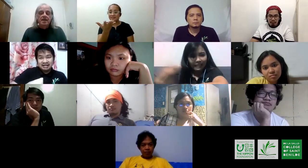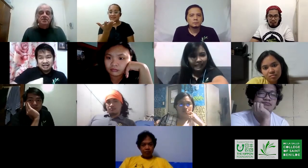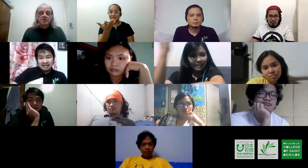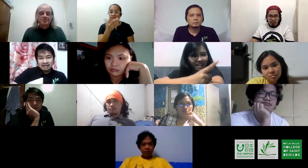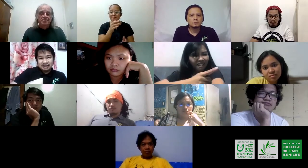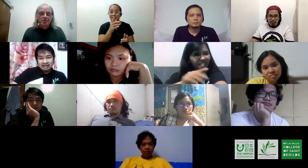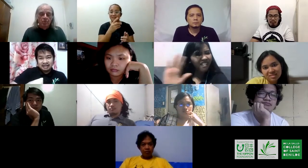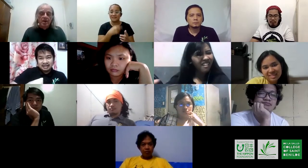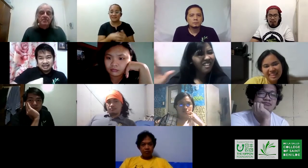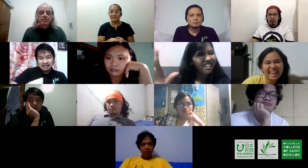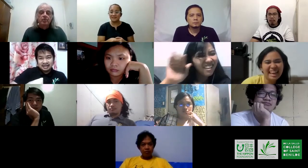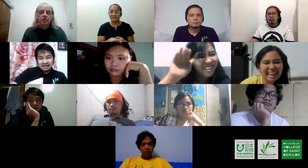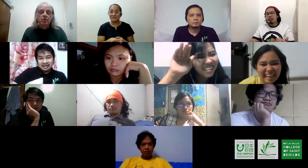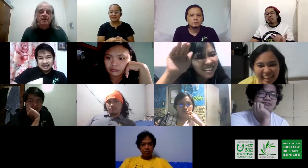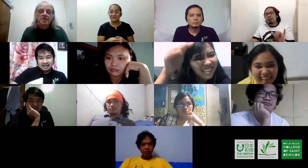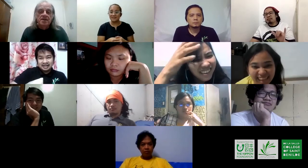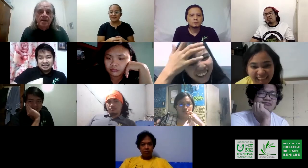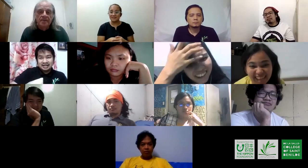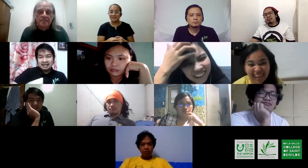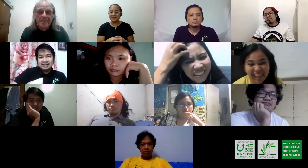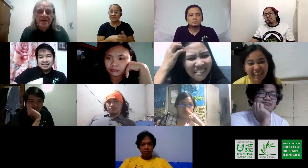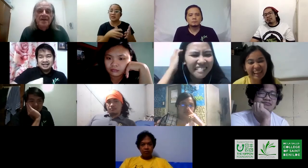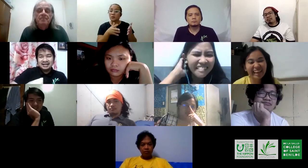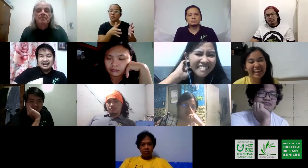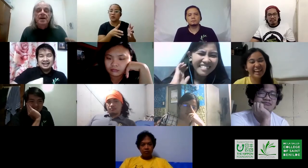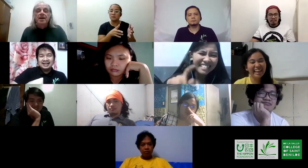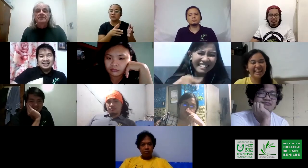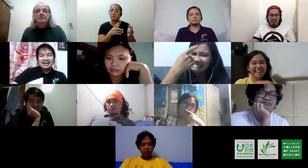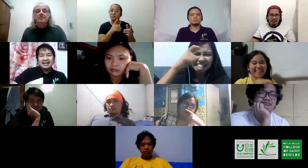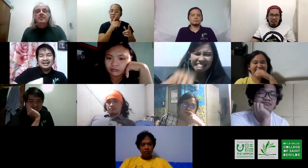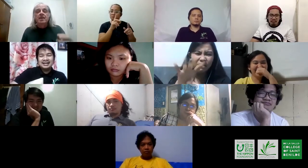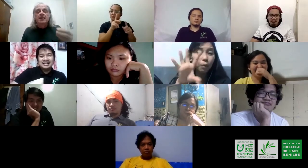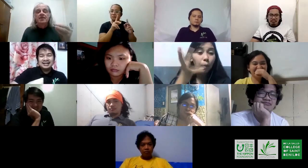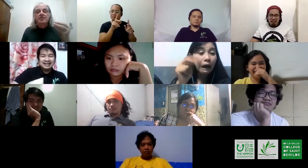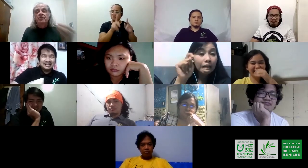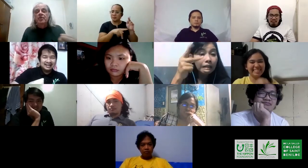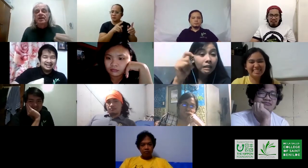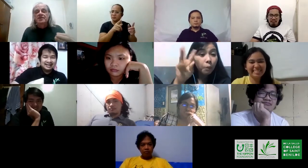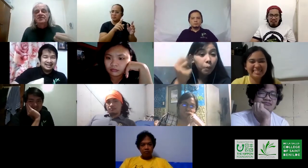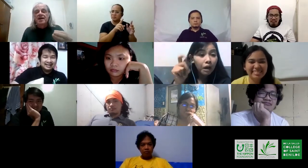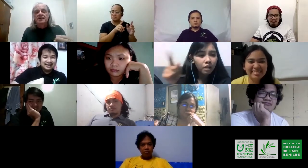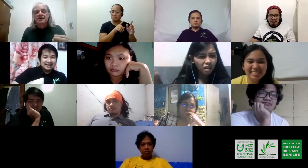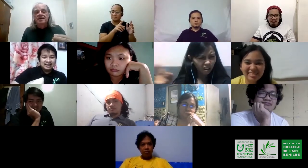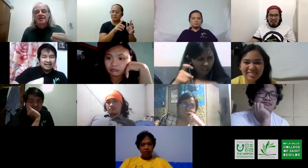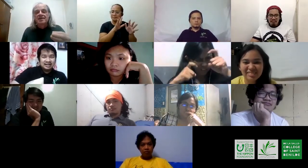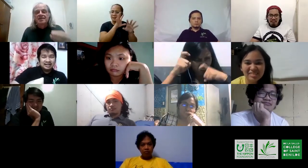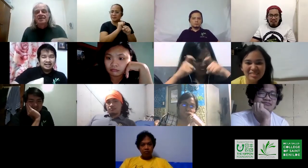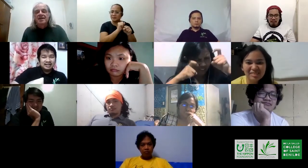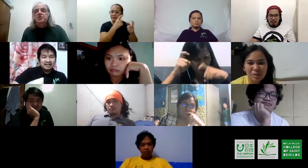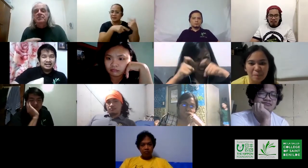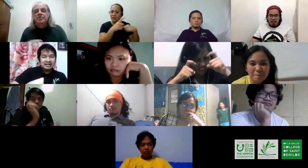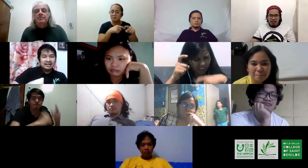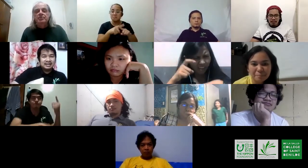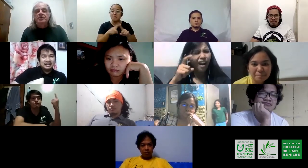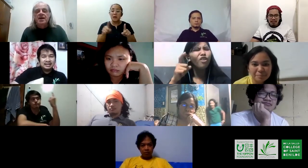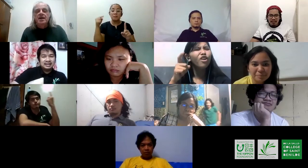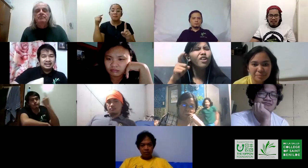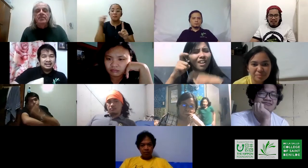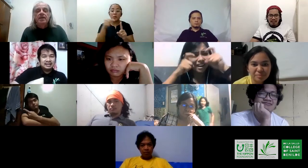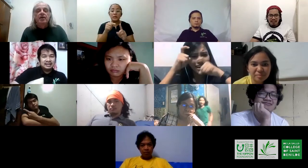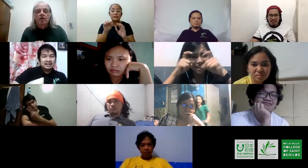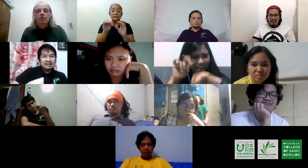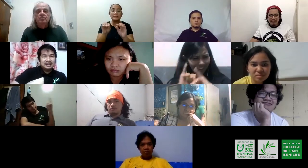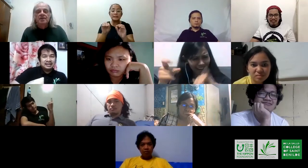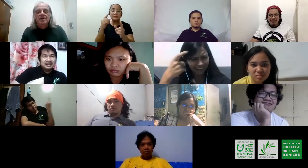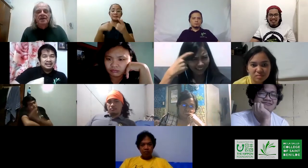Now that's the way people would normally sign. But the point is that teaching people to sign